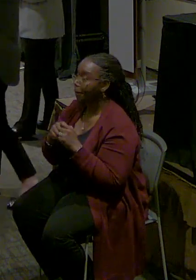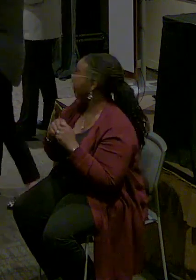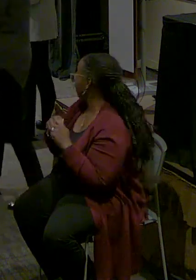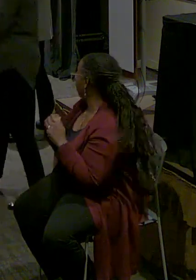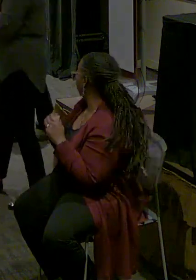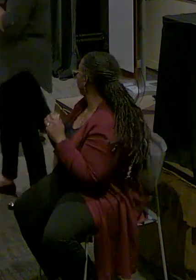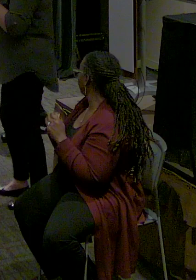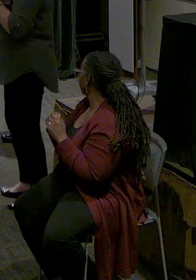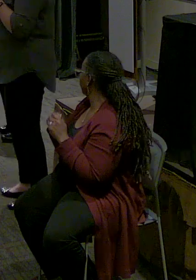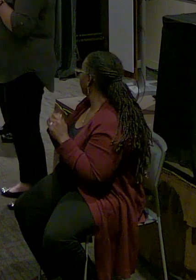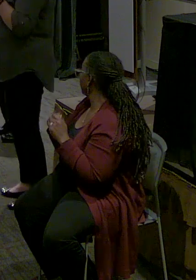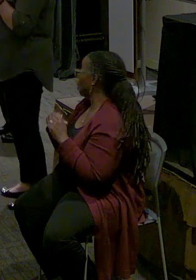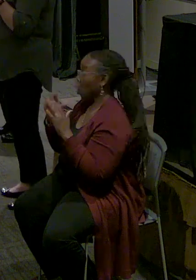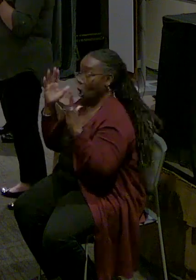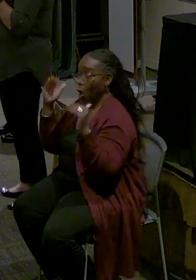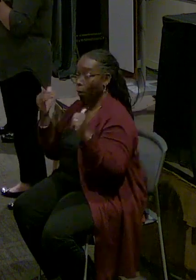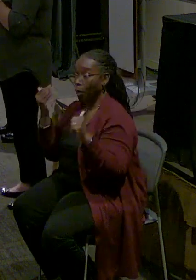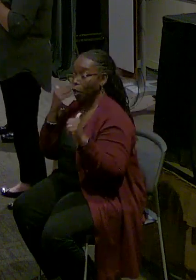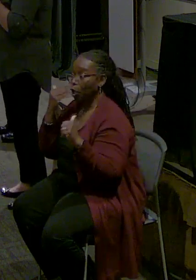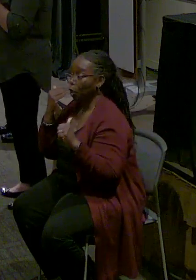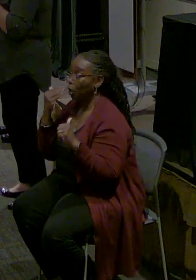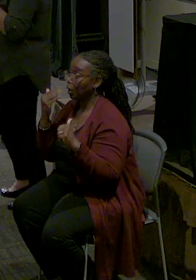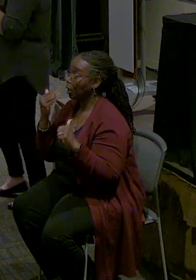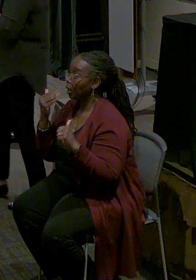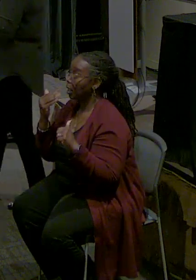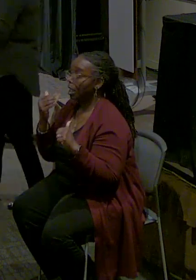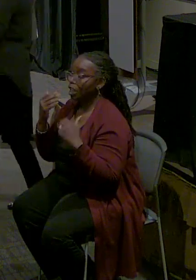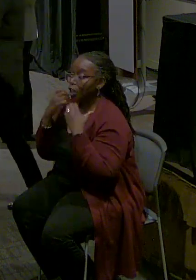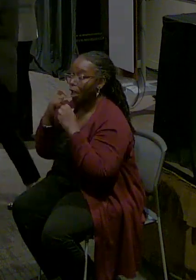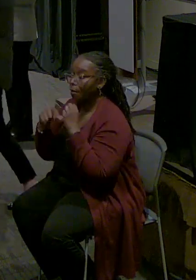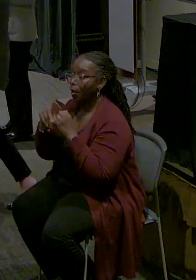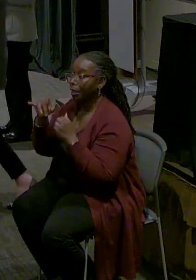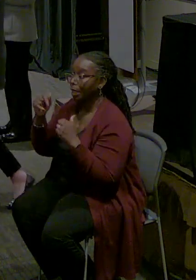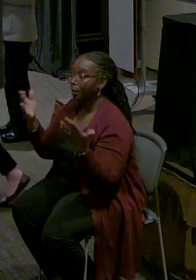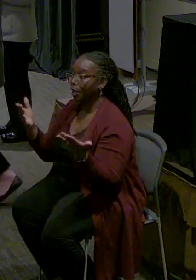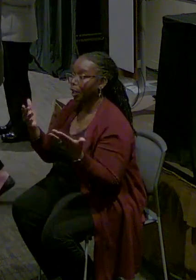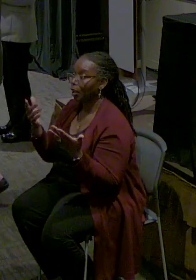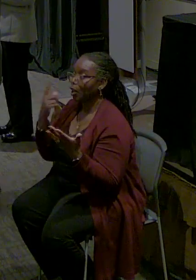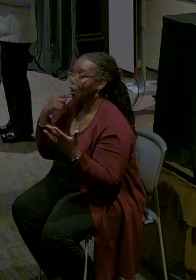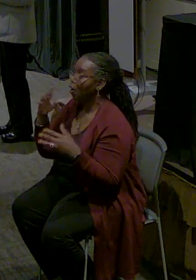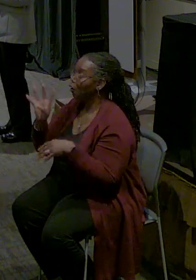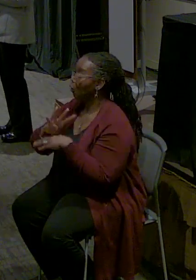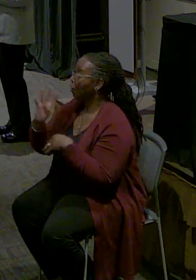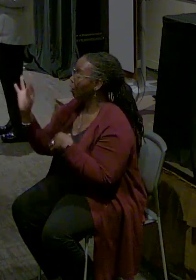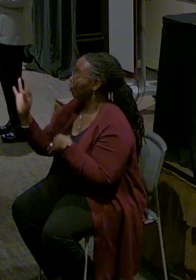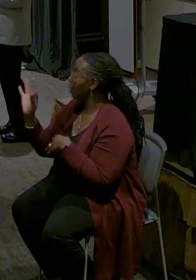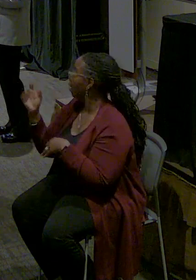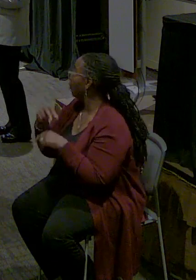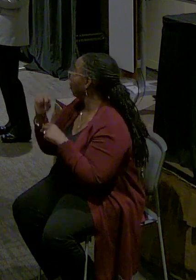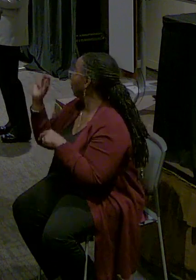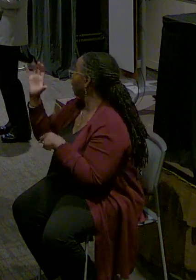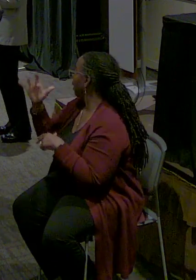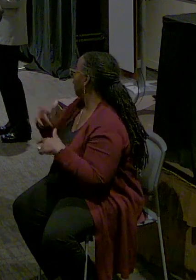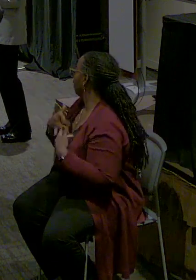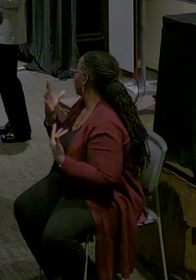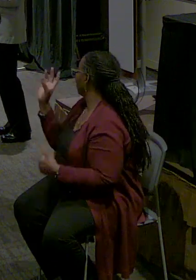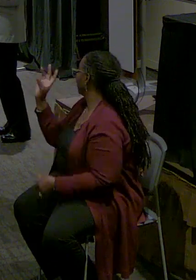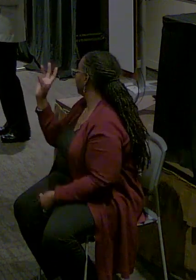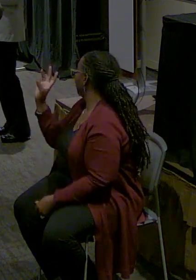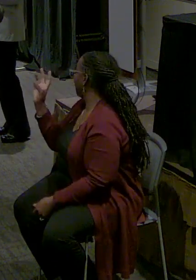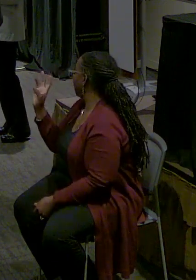So we hope, and we know you must care a little bit about data to be here at 4 on a Friday. And for us from North Carolina, it feels like 6